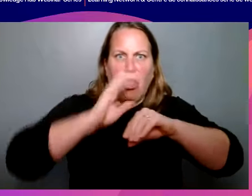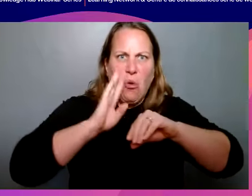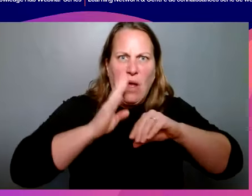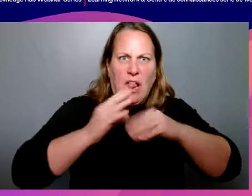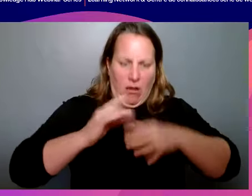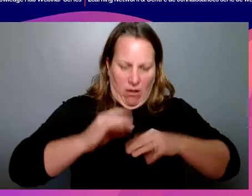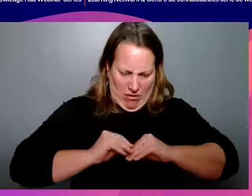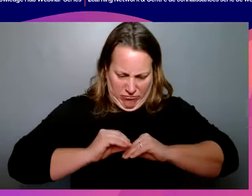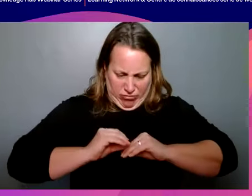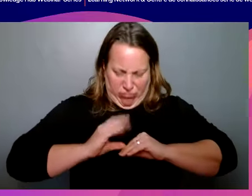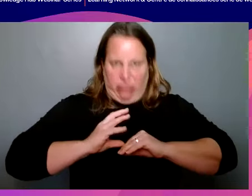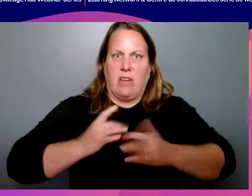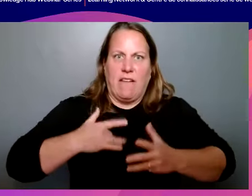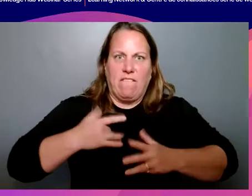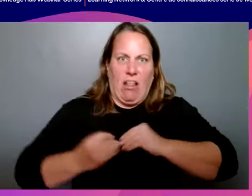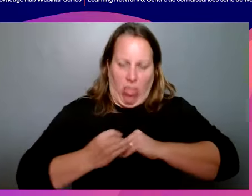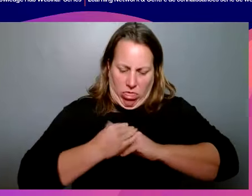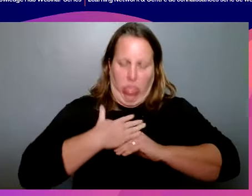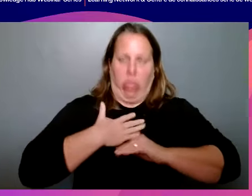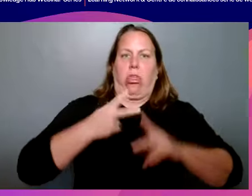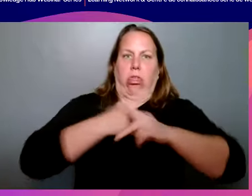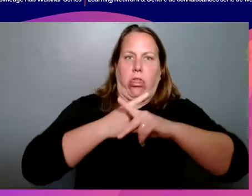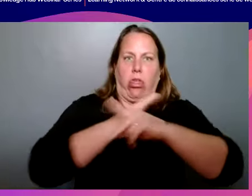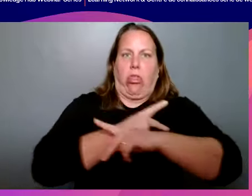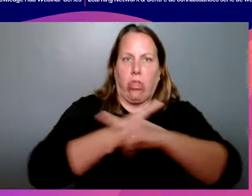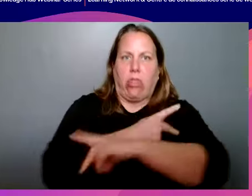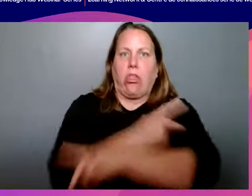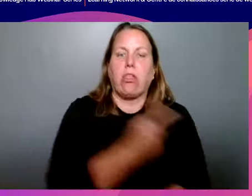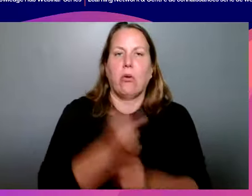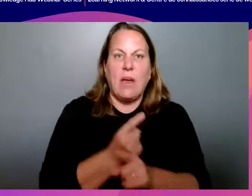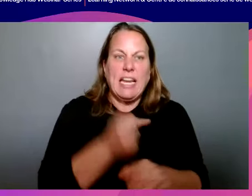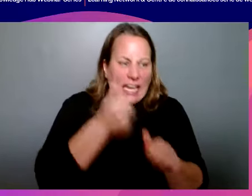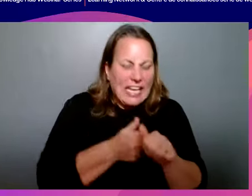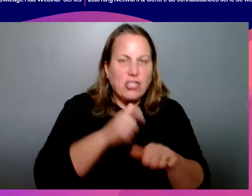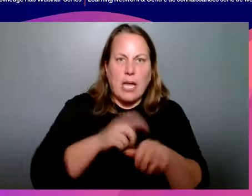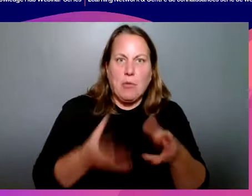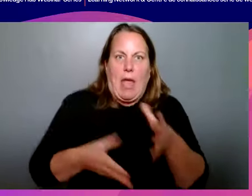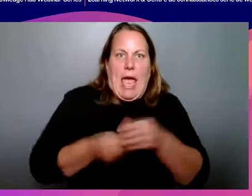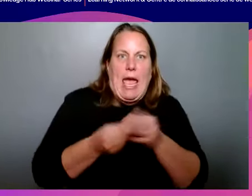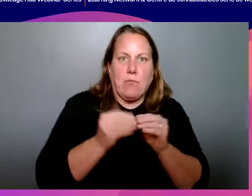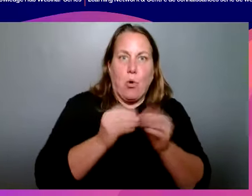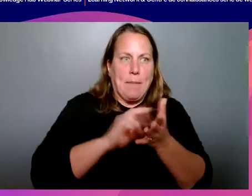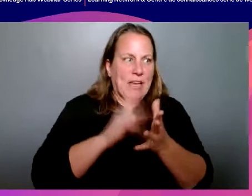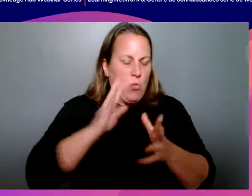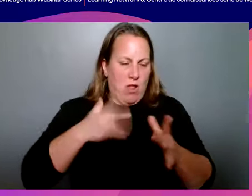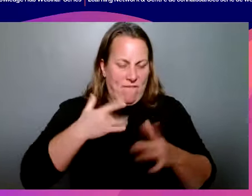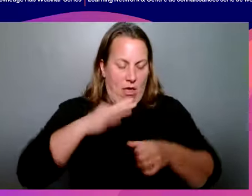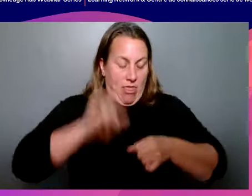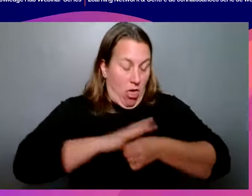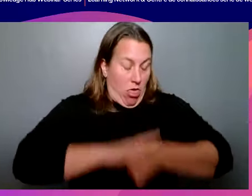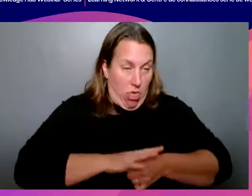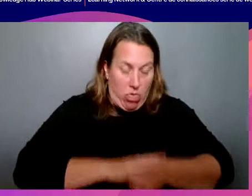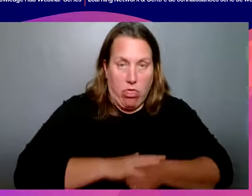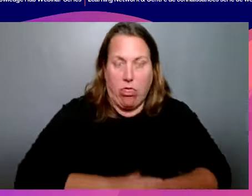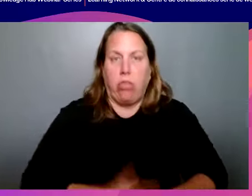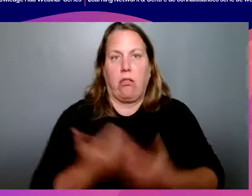whether intentional or not, adds to the strain, making it harder to stay balanced. Eventually, the weight of these repeated experiences